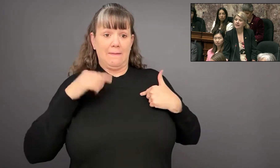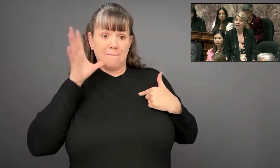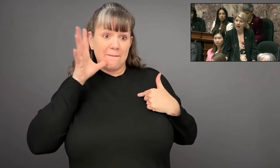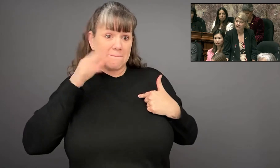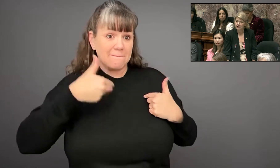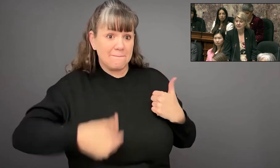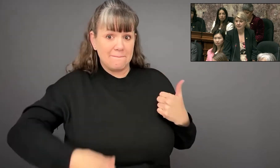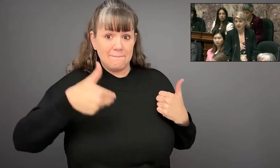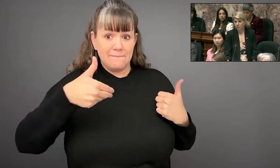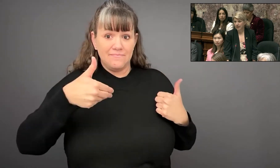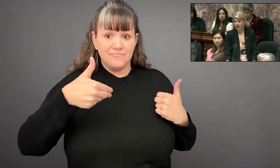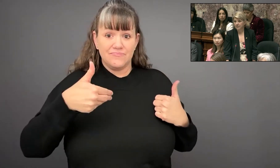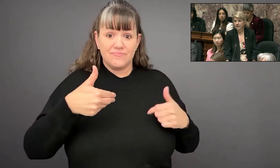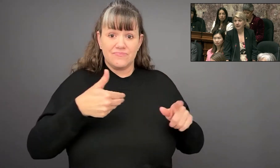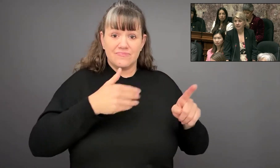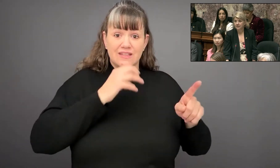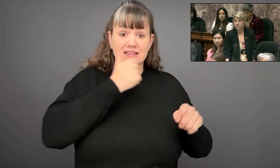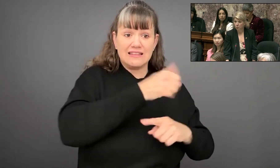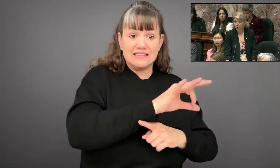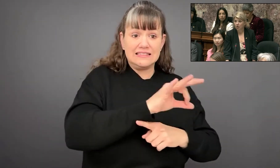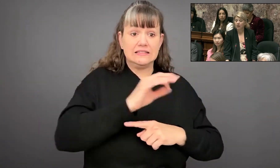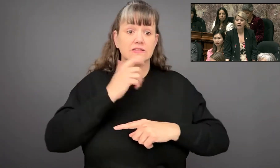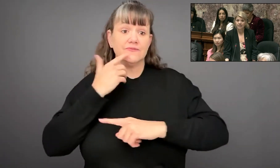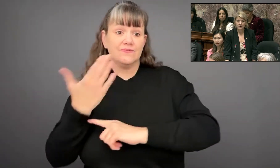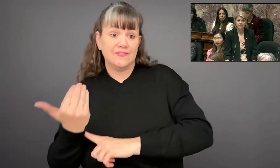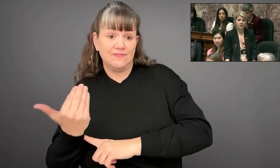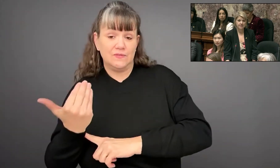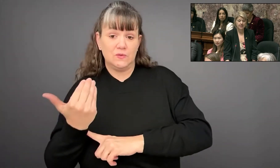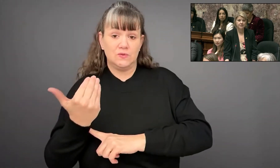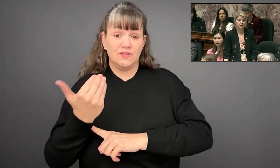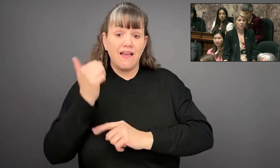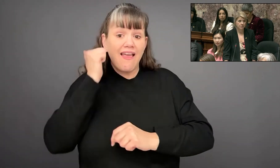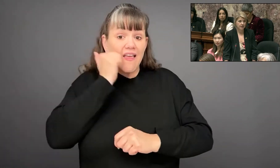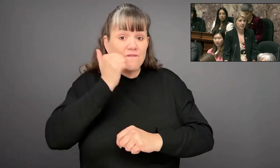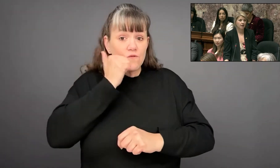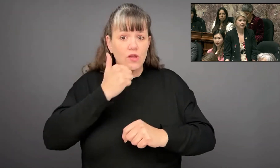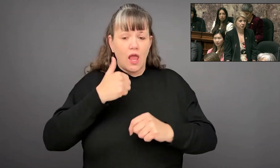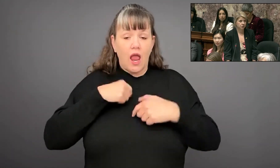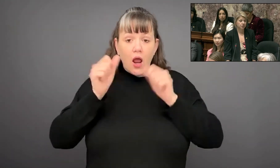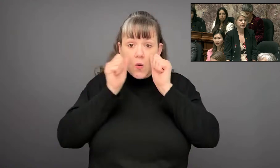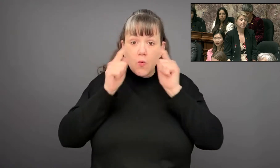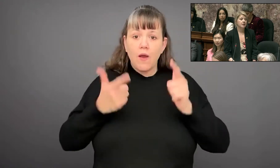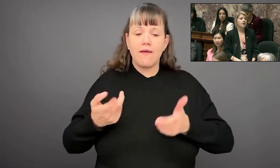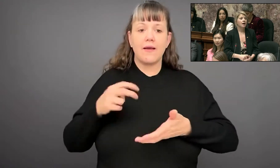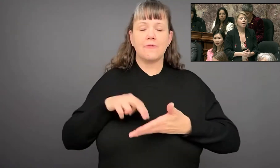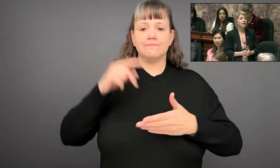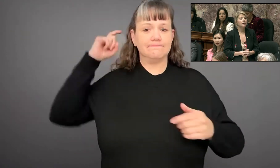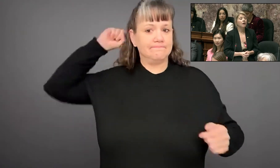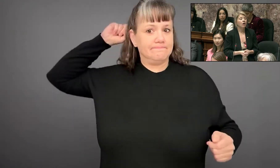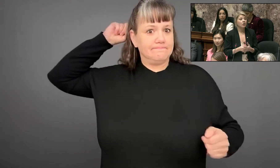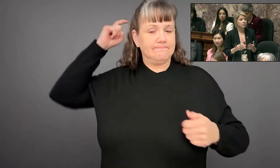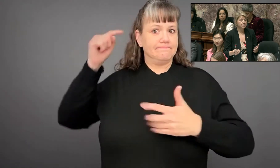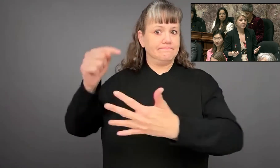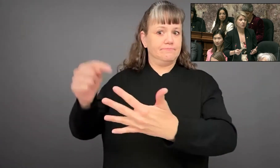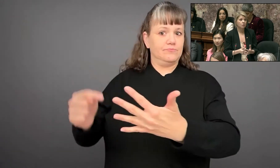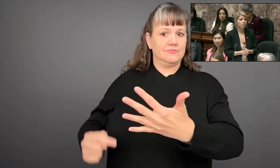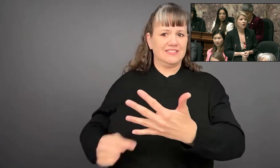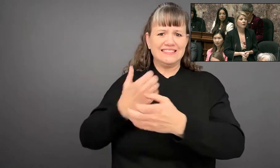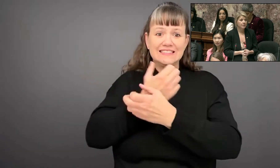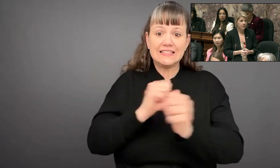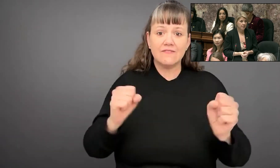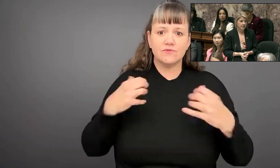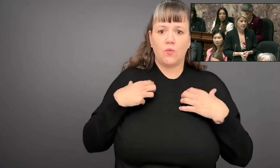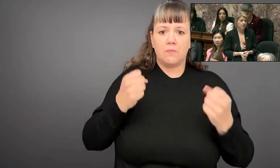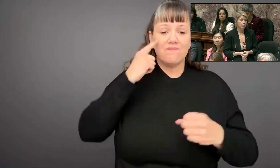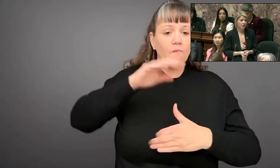15-year-old. Every day that I wake up in this role, I think about the safety and well-being of children. Honourable Speaker, we